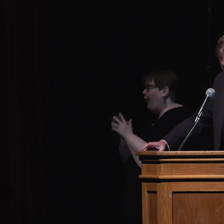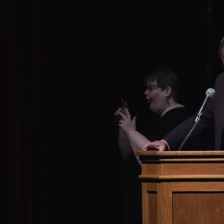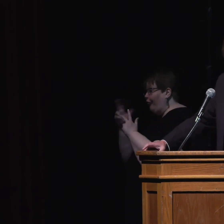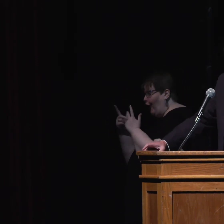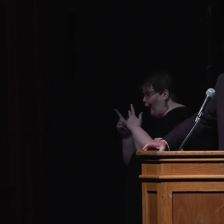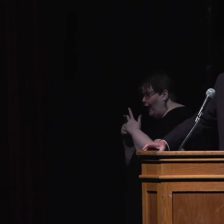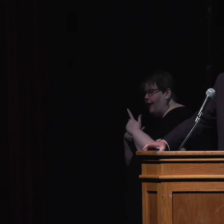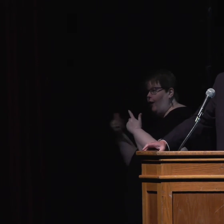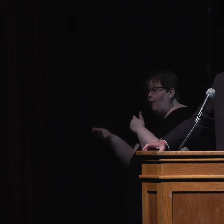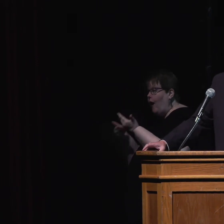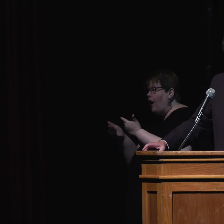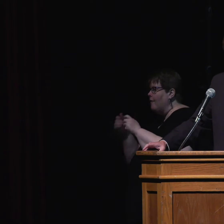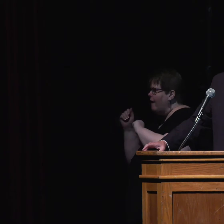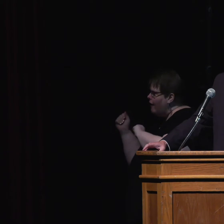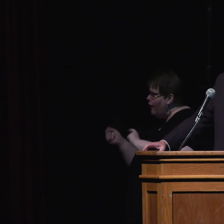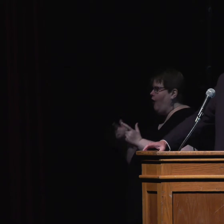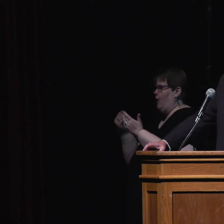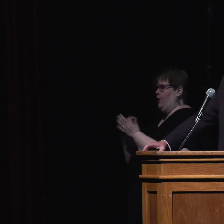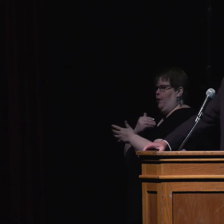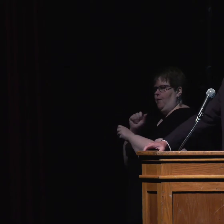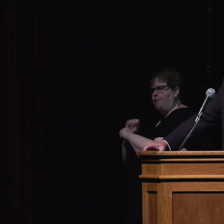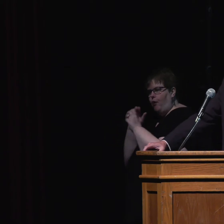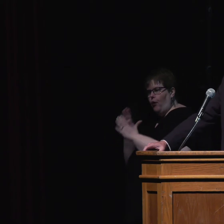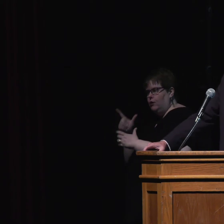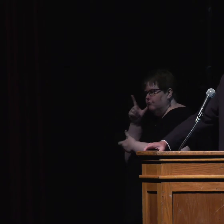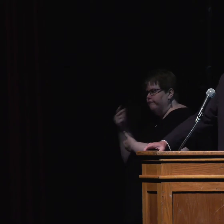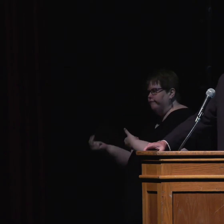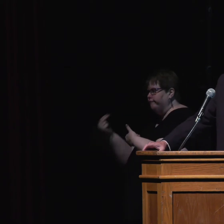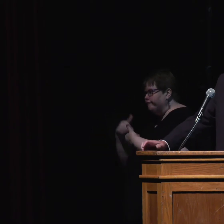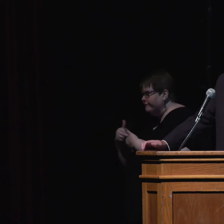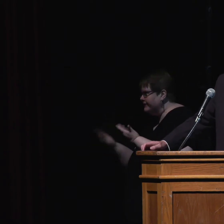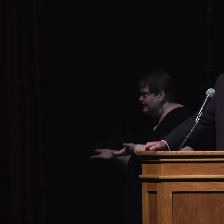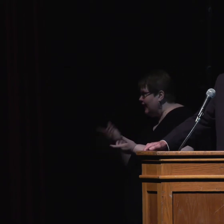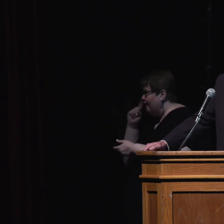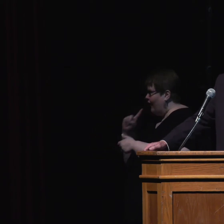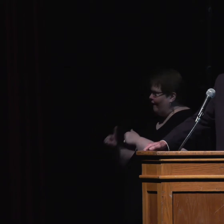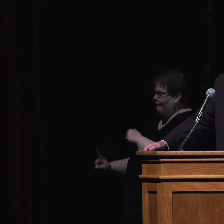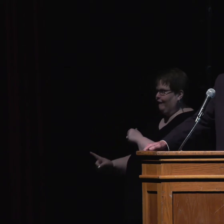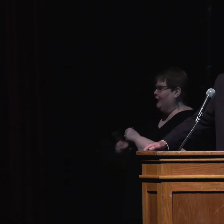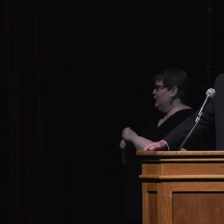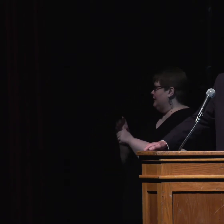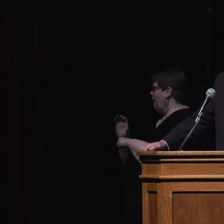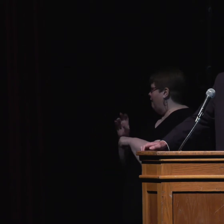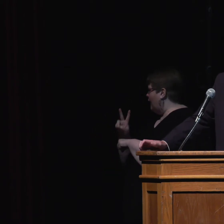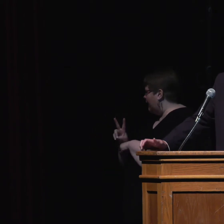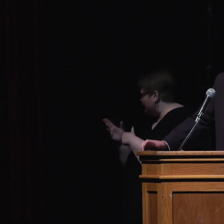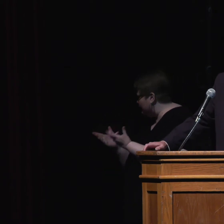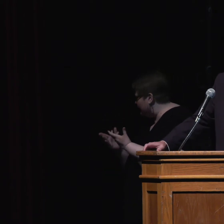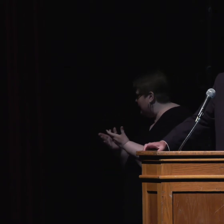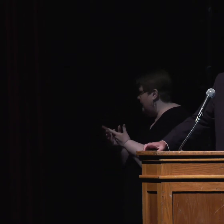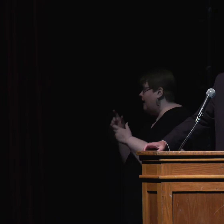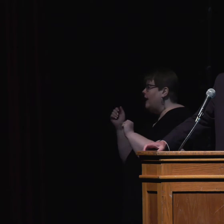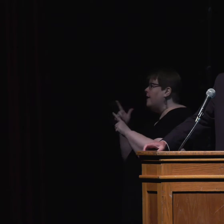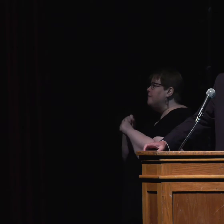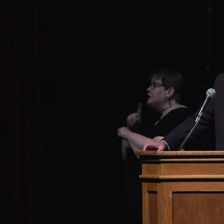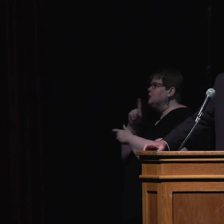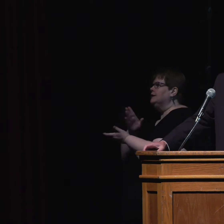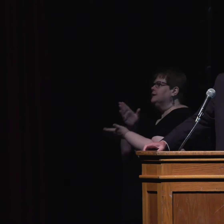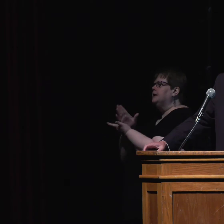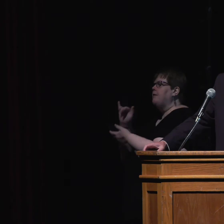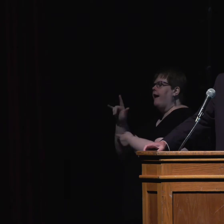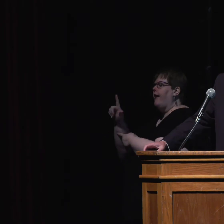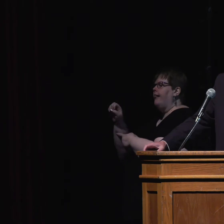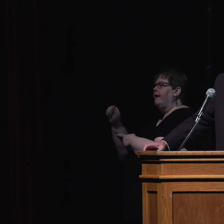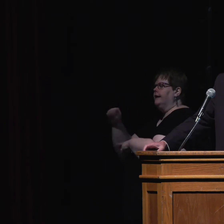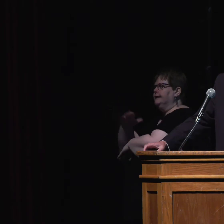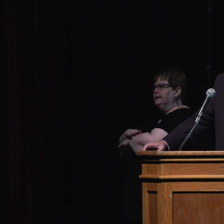Third, let me welcome all of the new employees who are joining us at Convocation for the very first time. Everyone, please make sure you stop by the